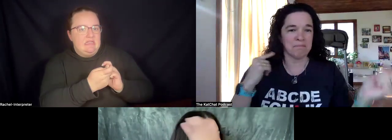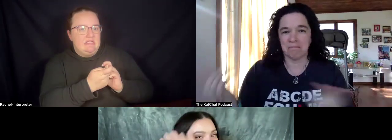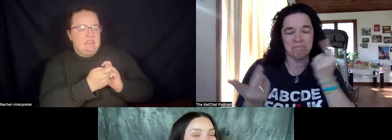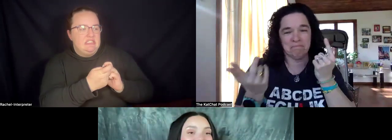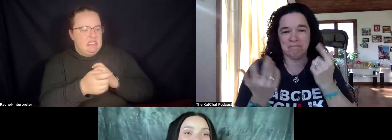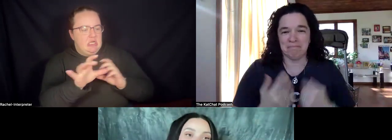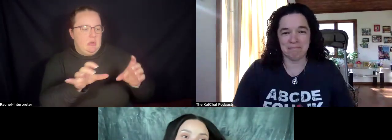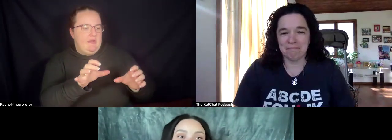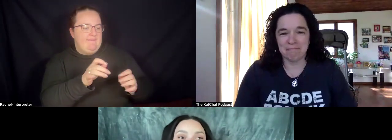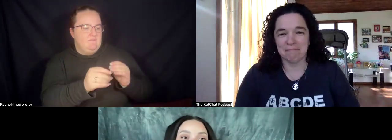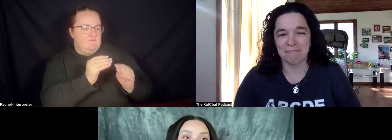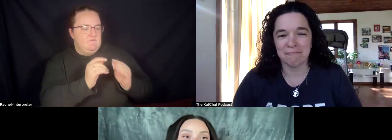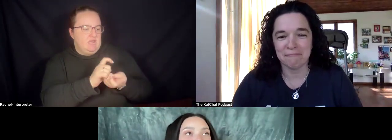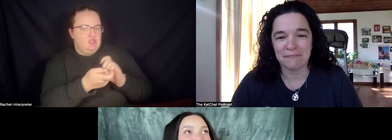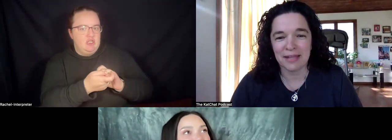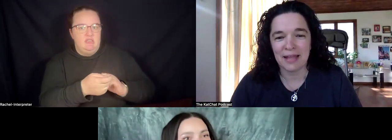way.